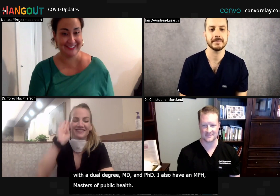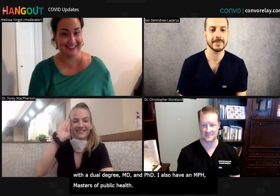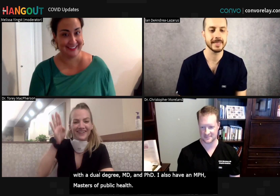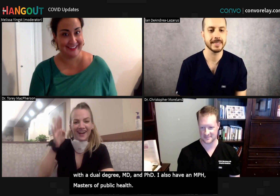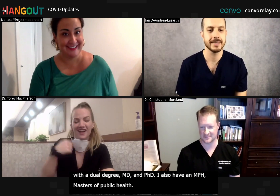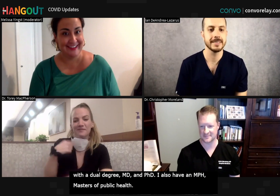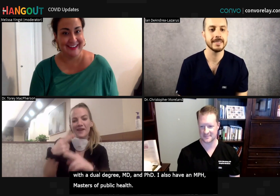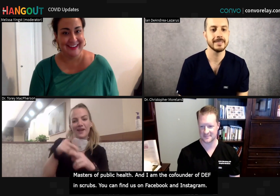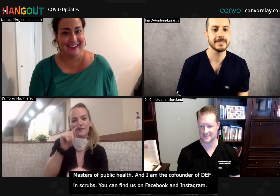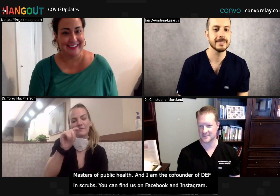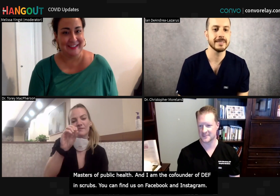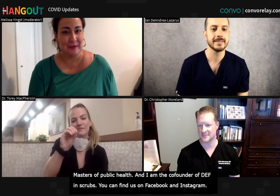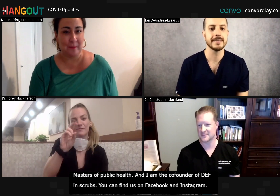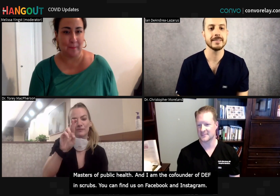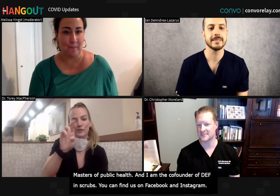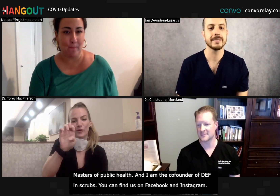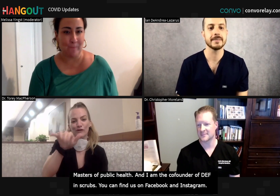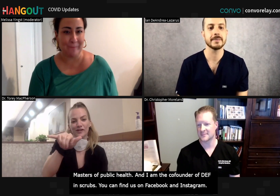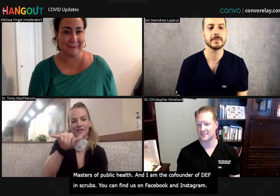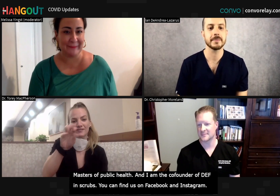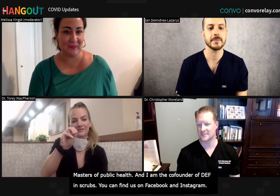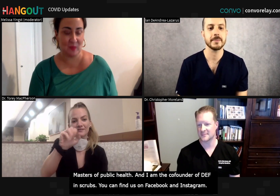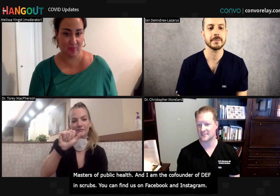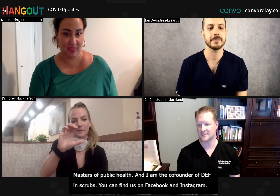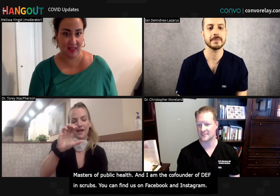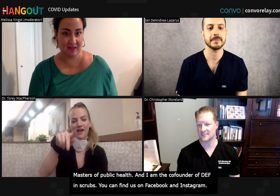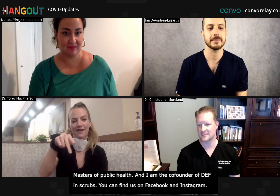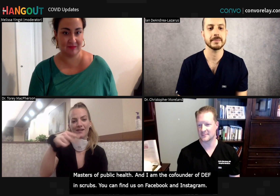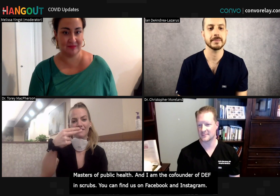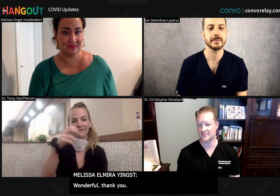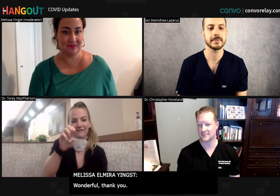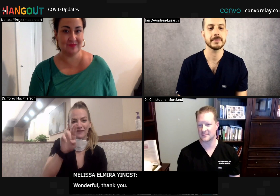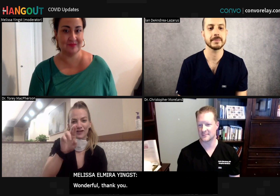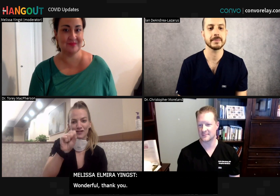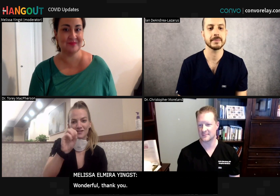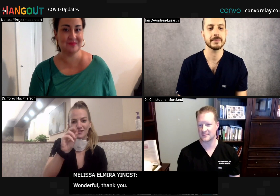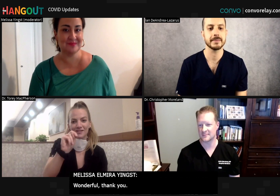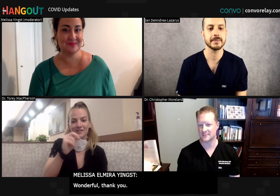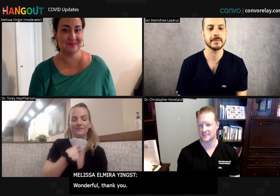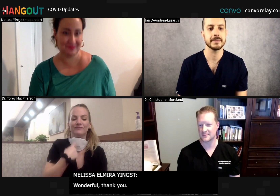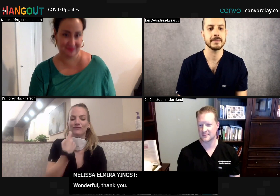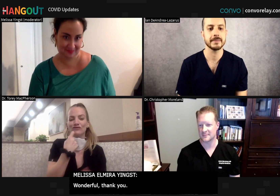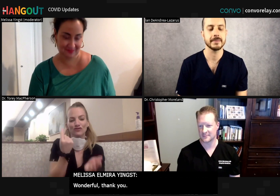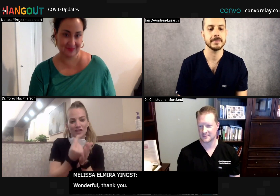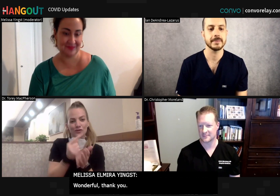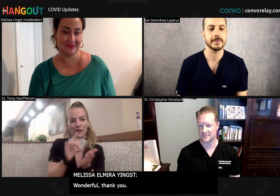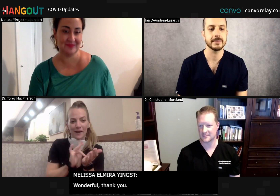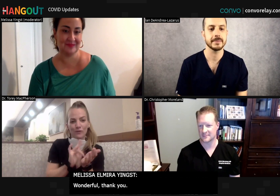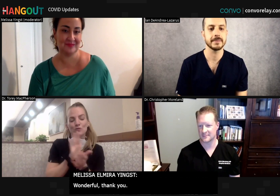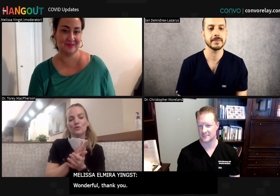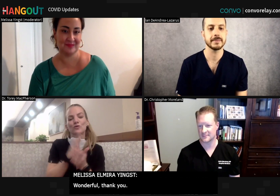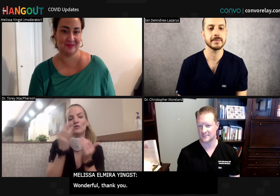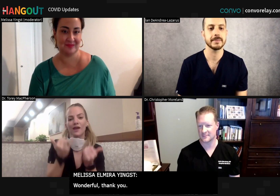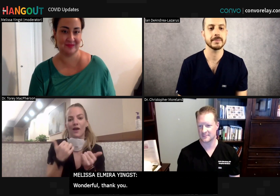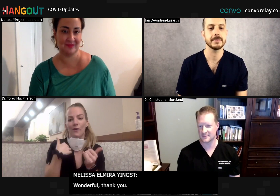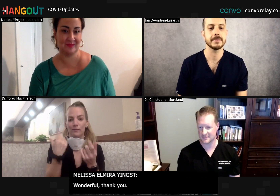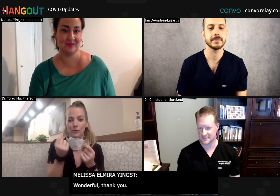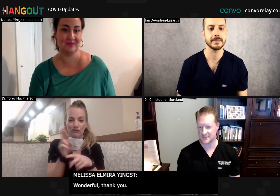Wonderful. Thank you. Torey? Torey here. Yes. Hi, my name is Torey MacPherson. I just graduated medical